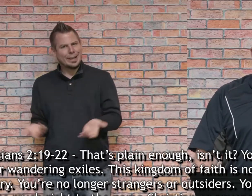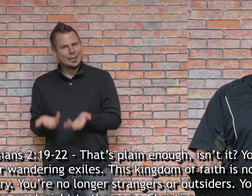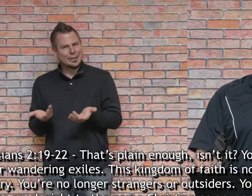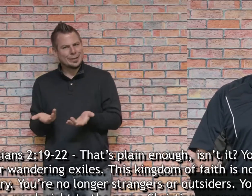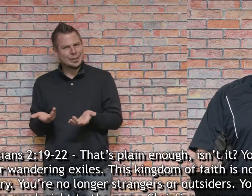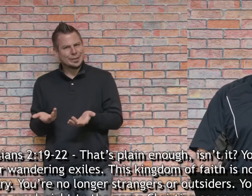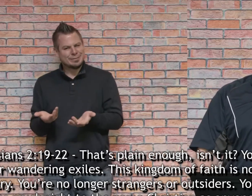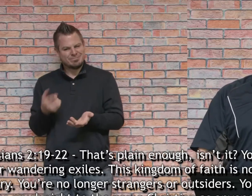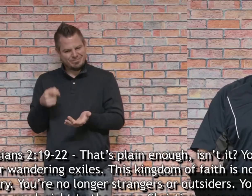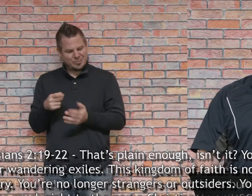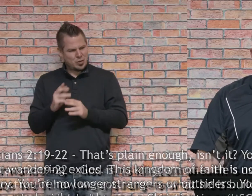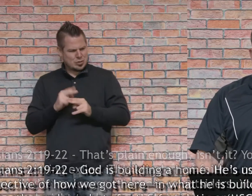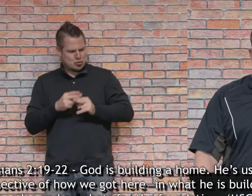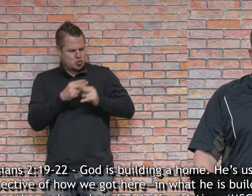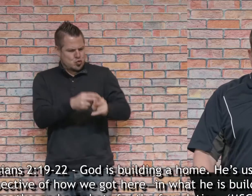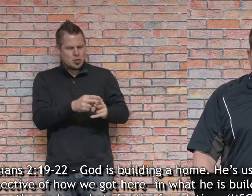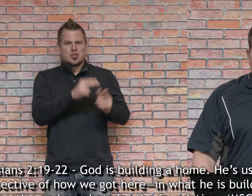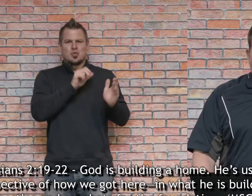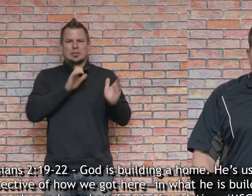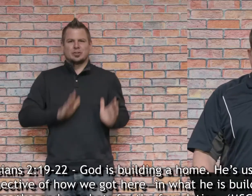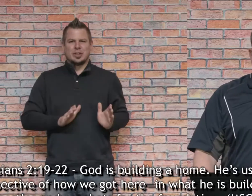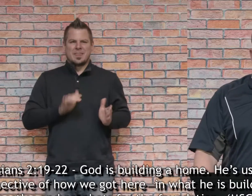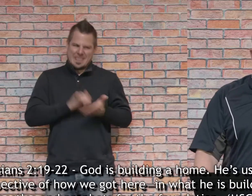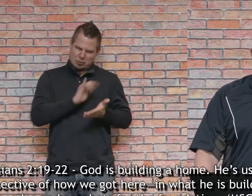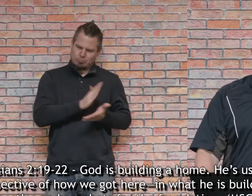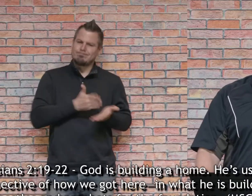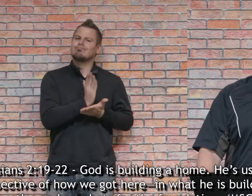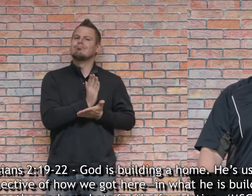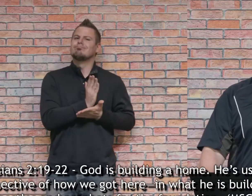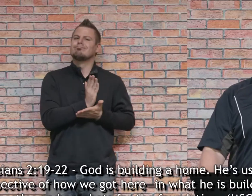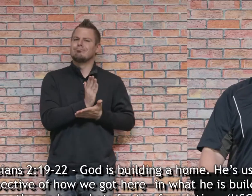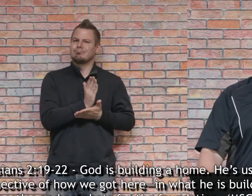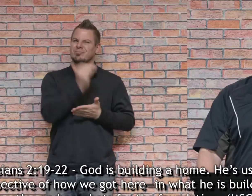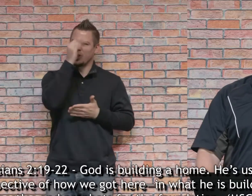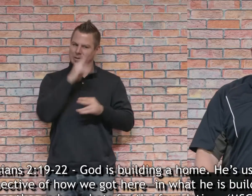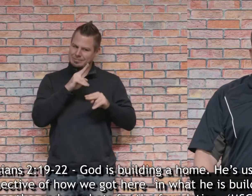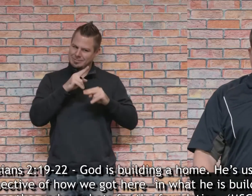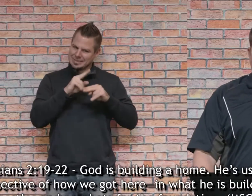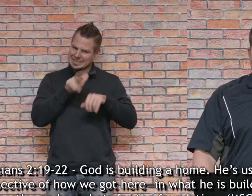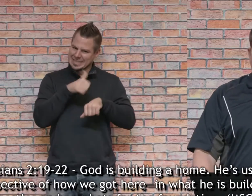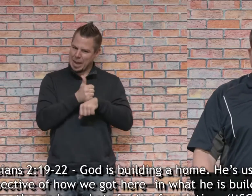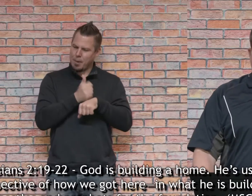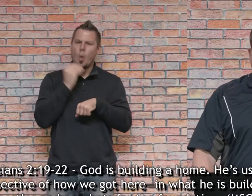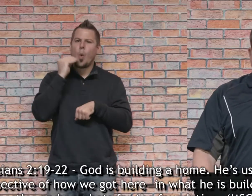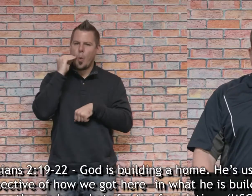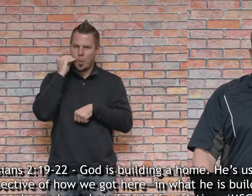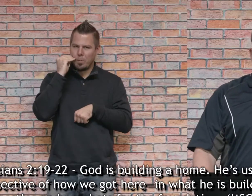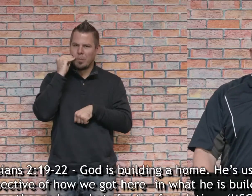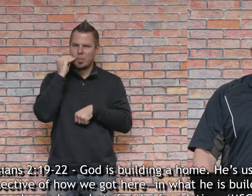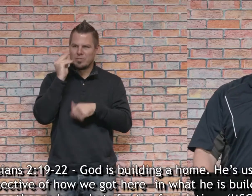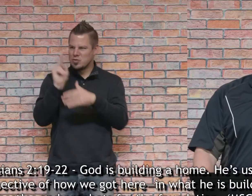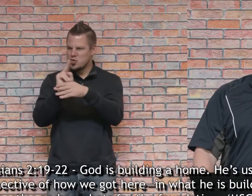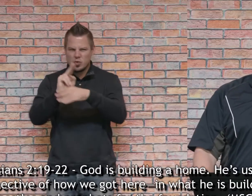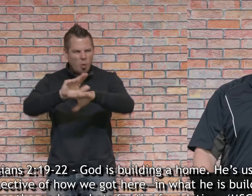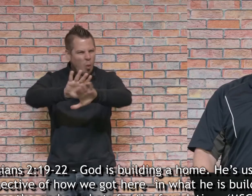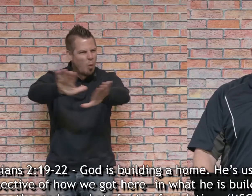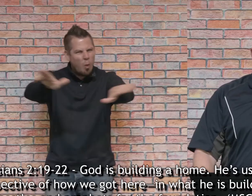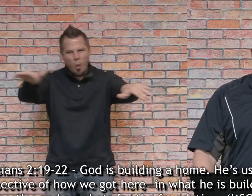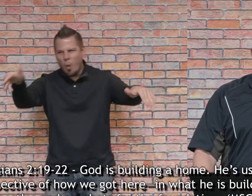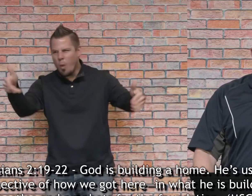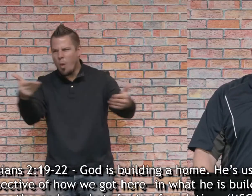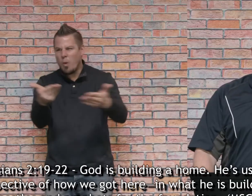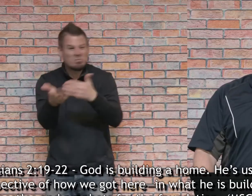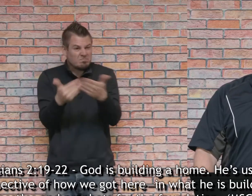name Christian as anyone. God is building a home. He's using us all, irrespective of how we got